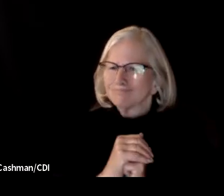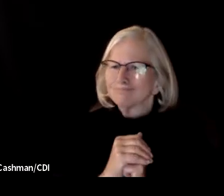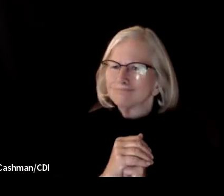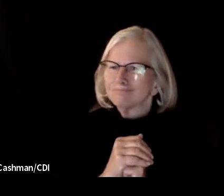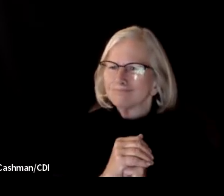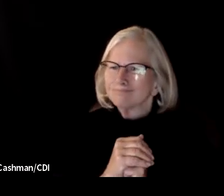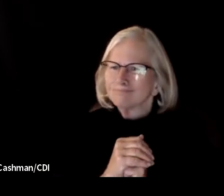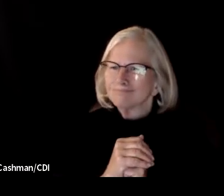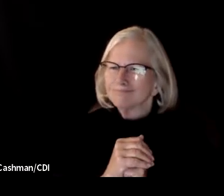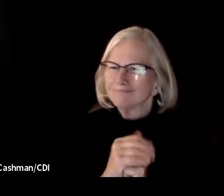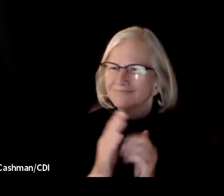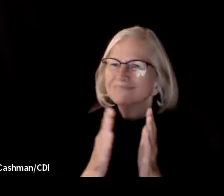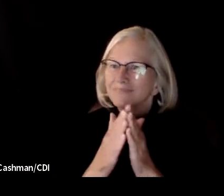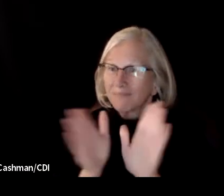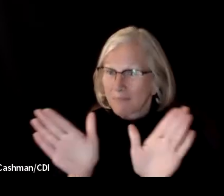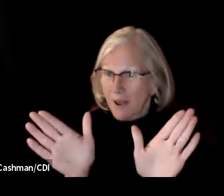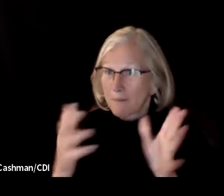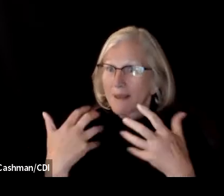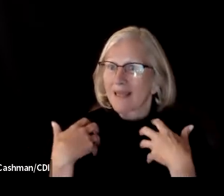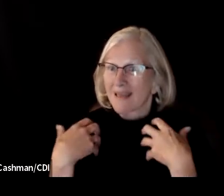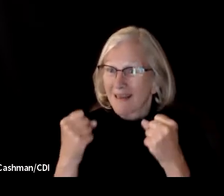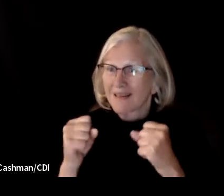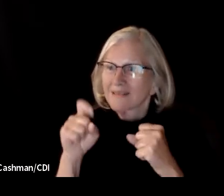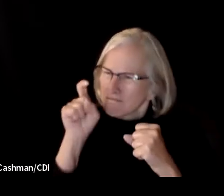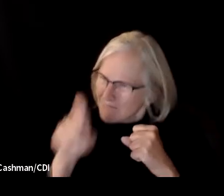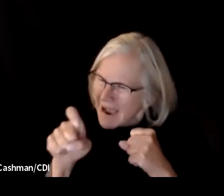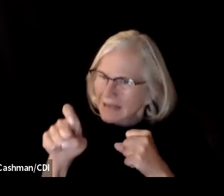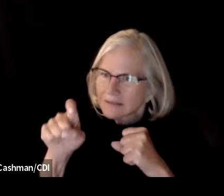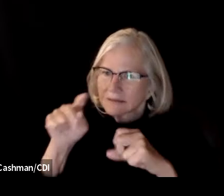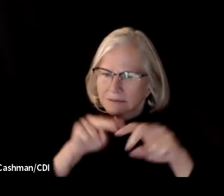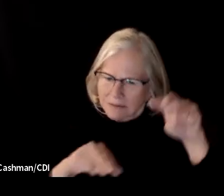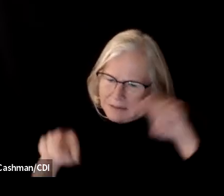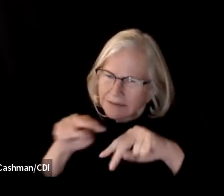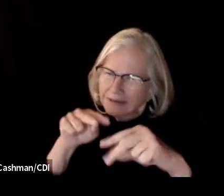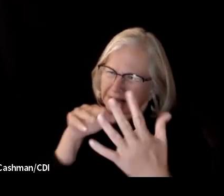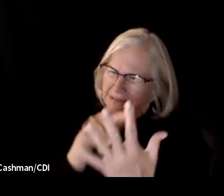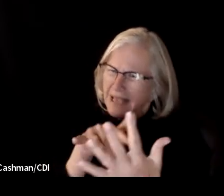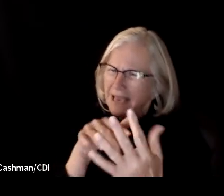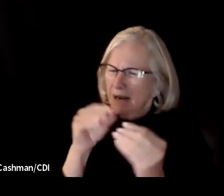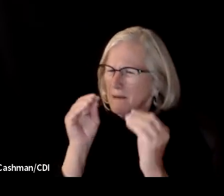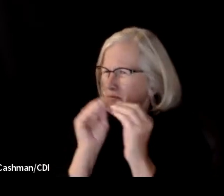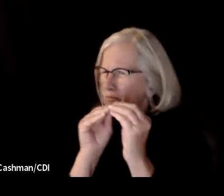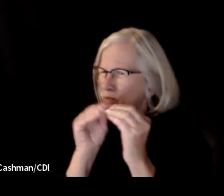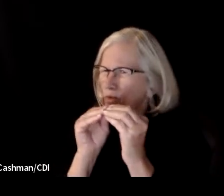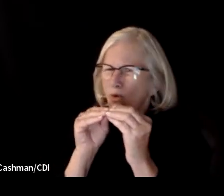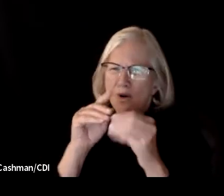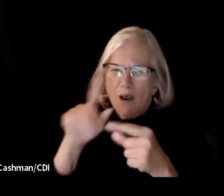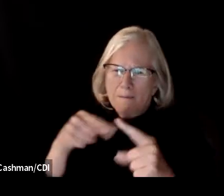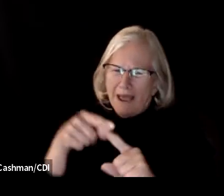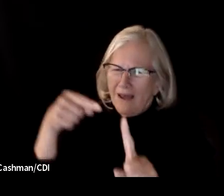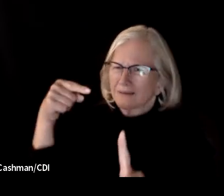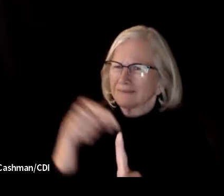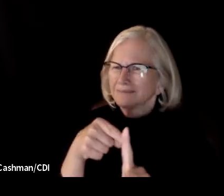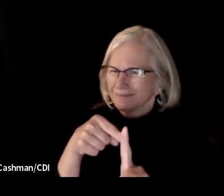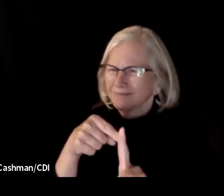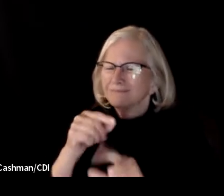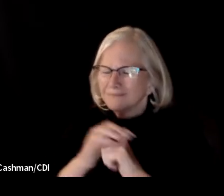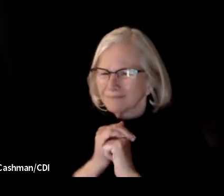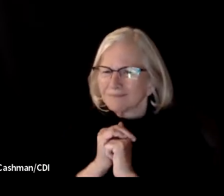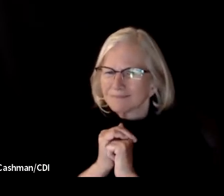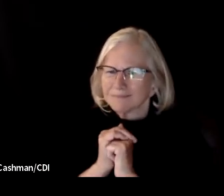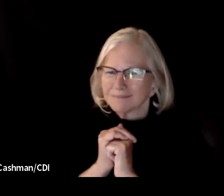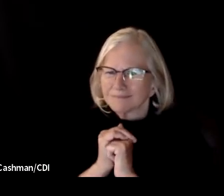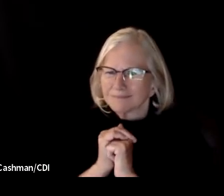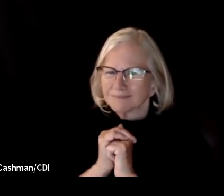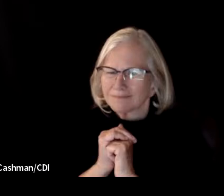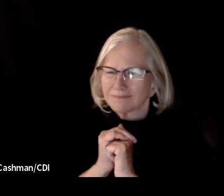to look at the data and the science and adapt our recommendations accordingly. And that's what CDC has done. Okay, thanks. Just